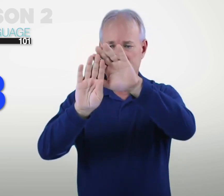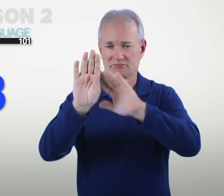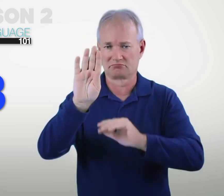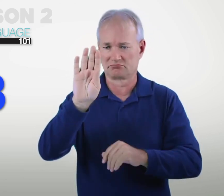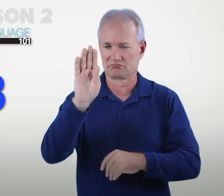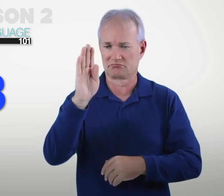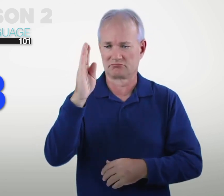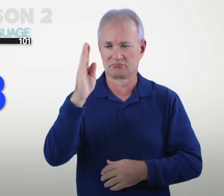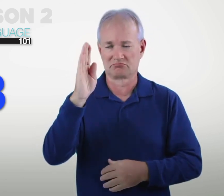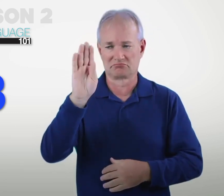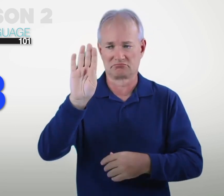B.